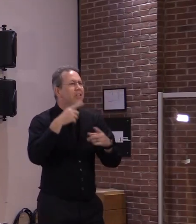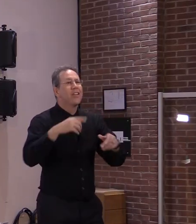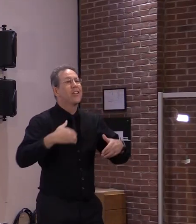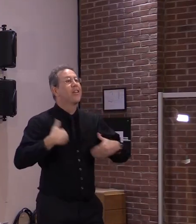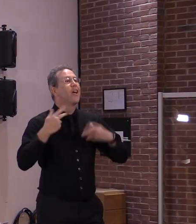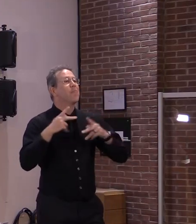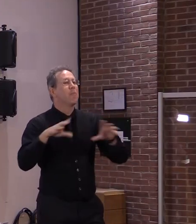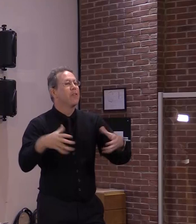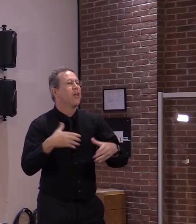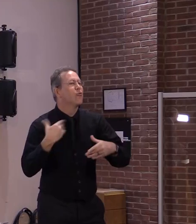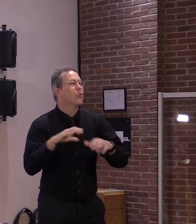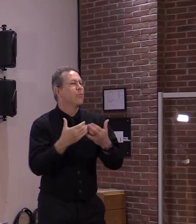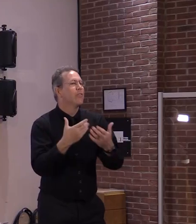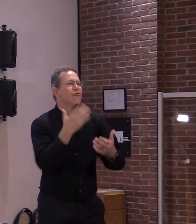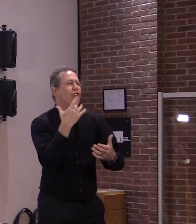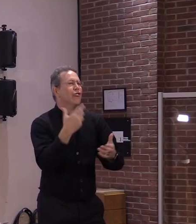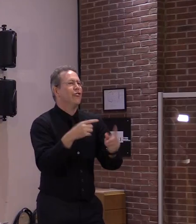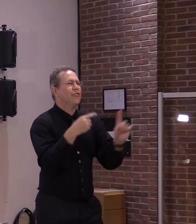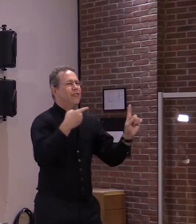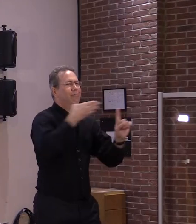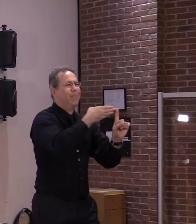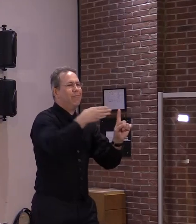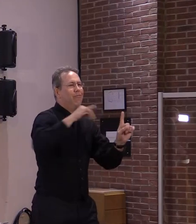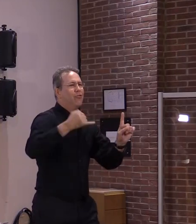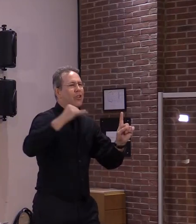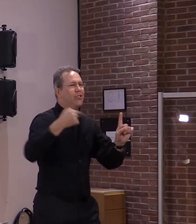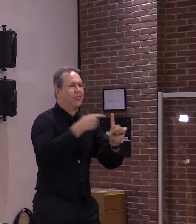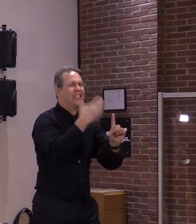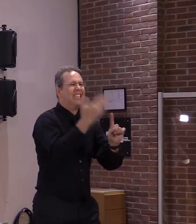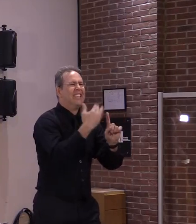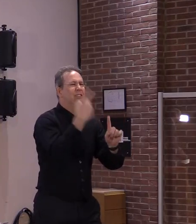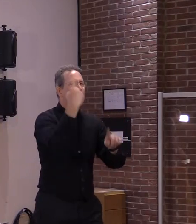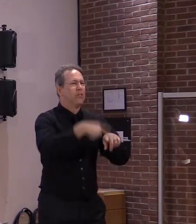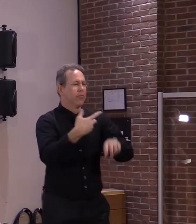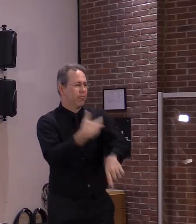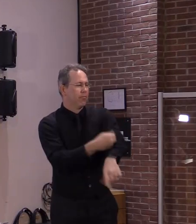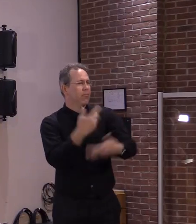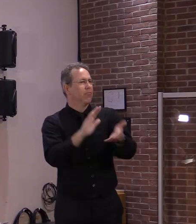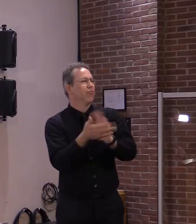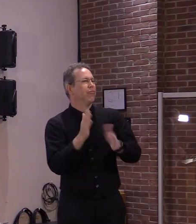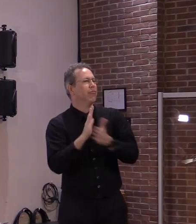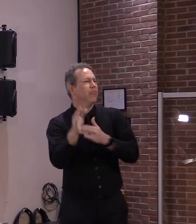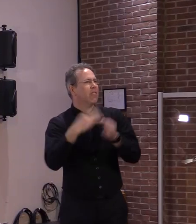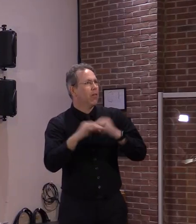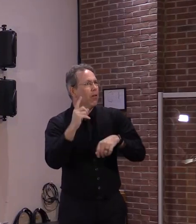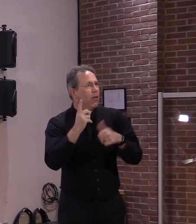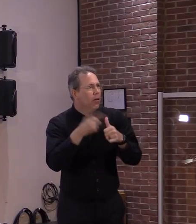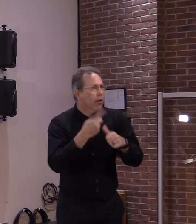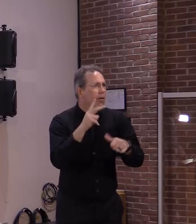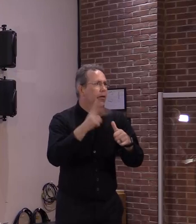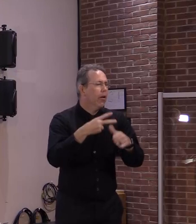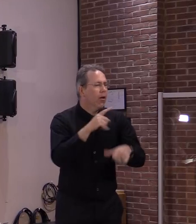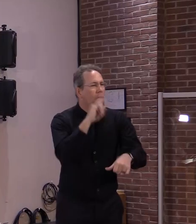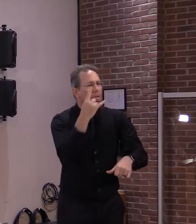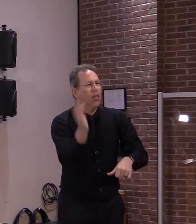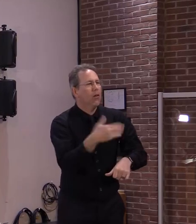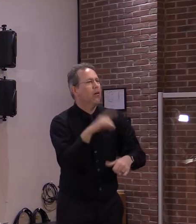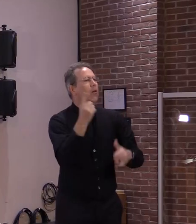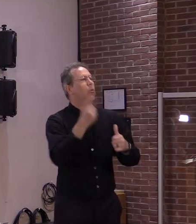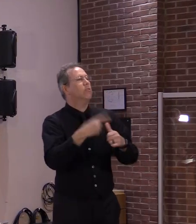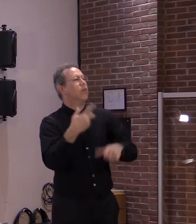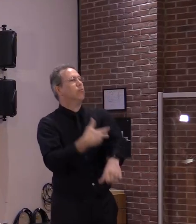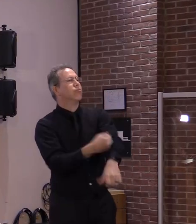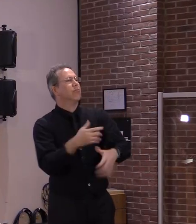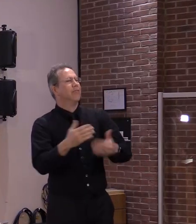it. And I don't really hear that that attitude has changed either. So unless something comes out